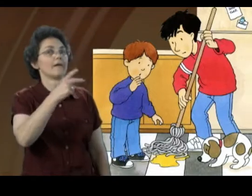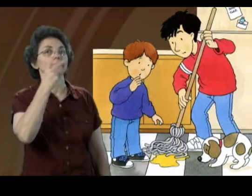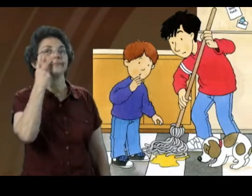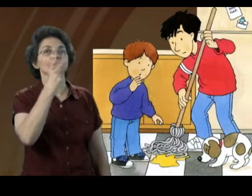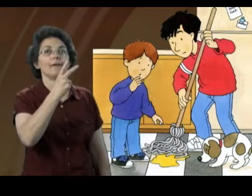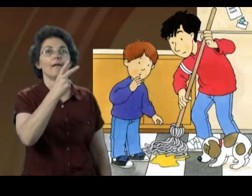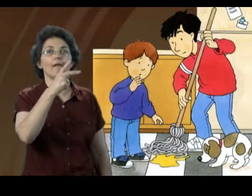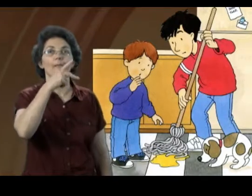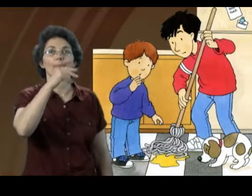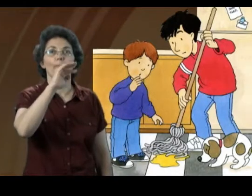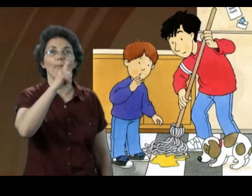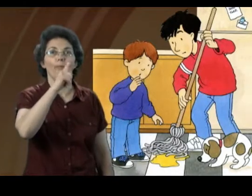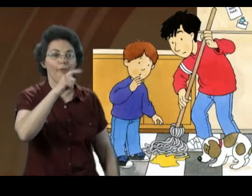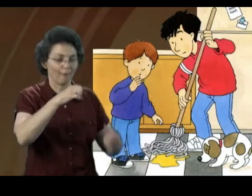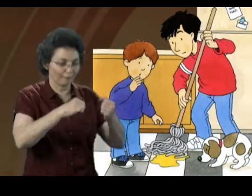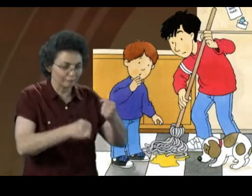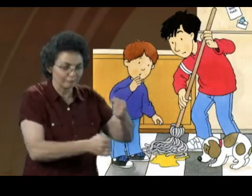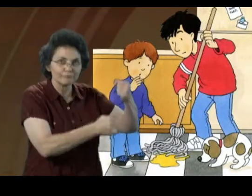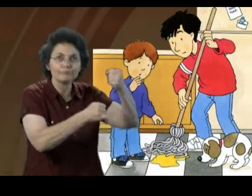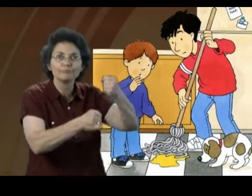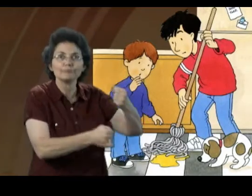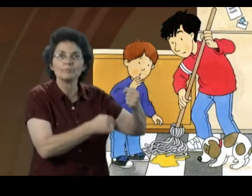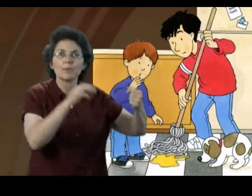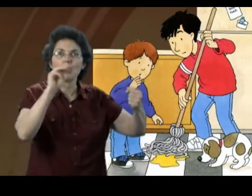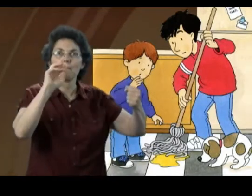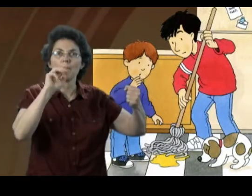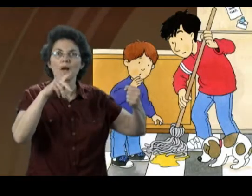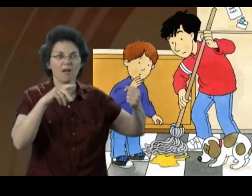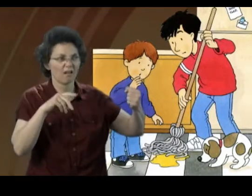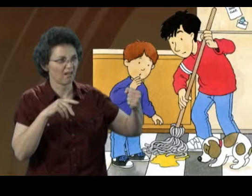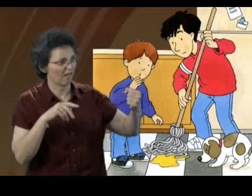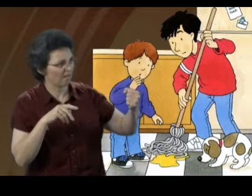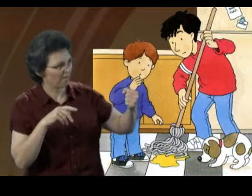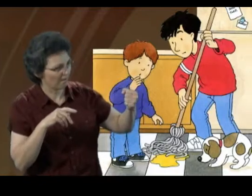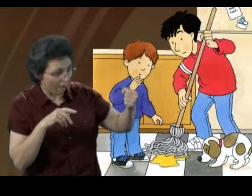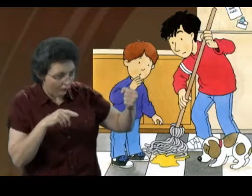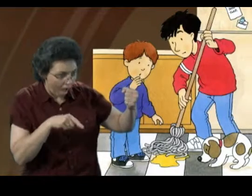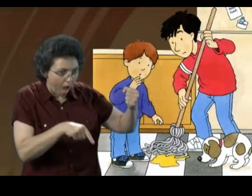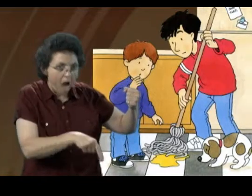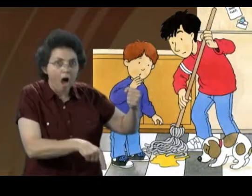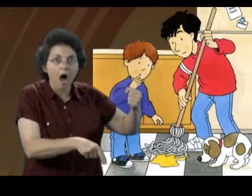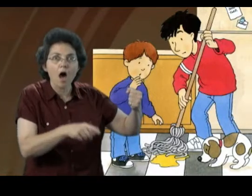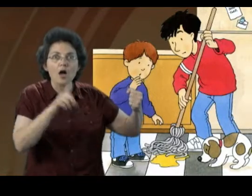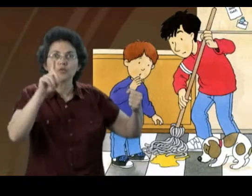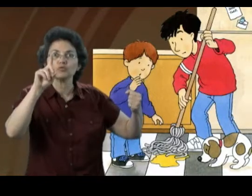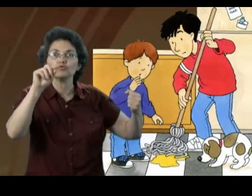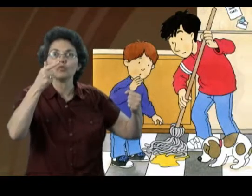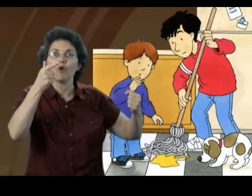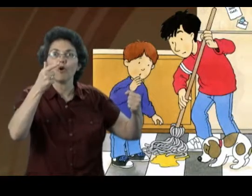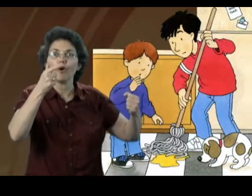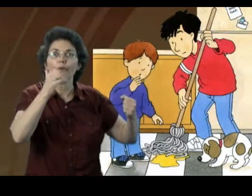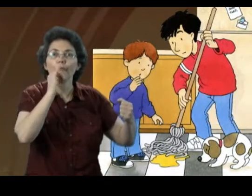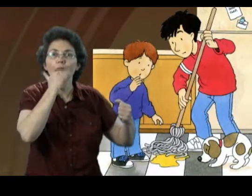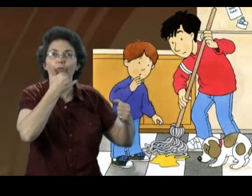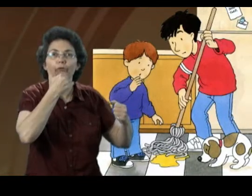Fred found his brother Paul mopping up the big puddle that the little dog had just made on the kitchen